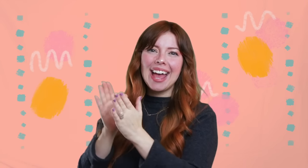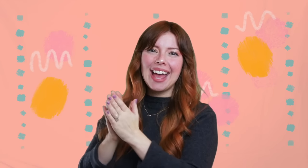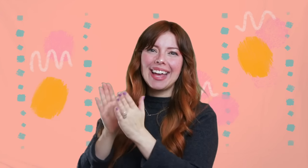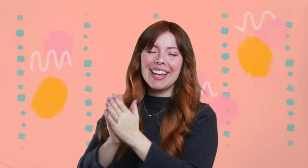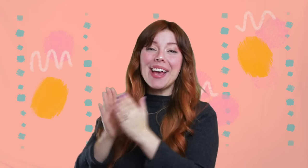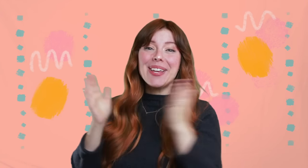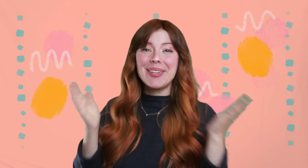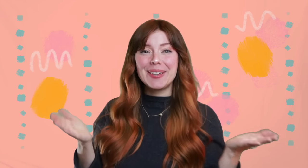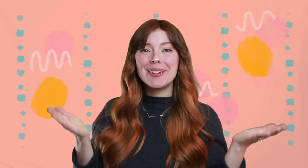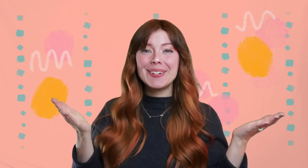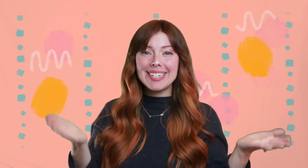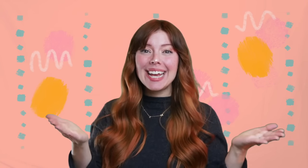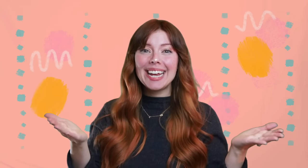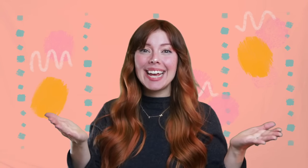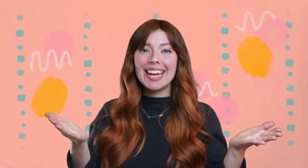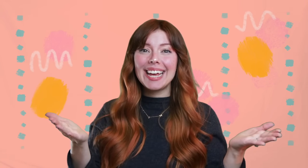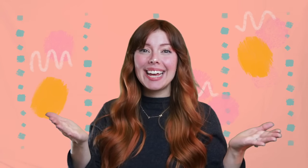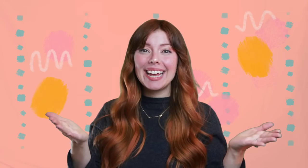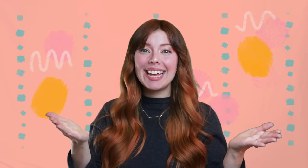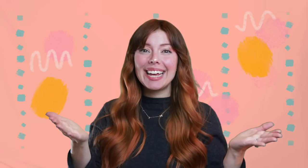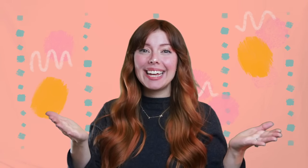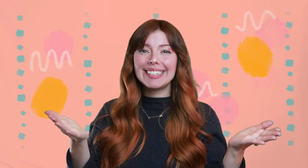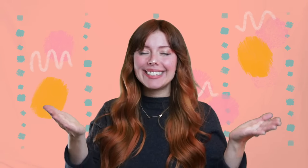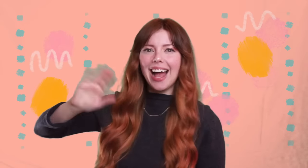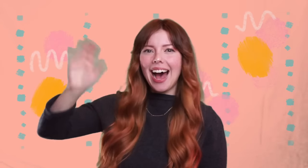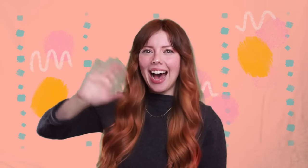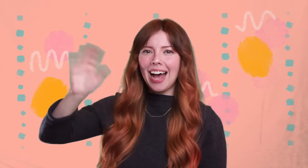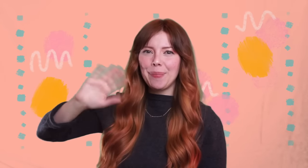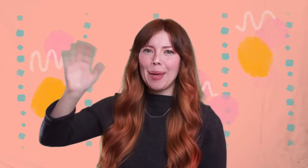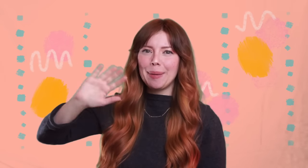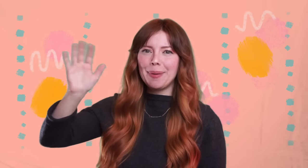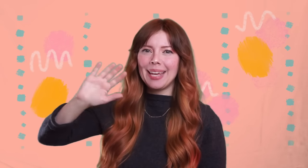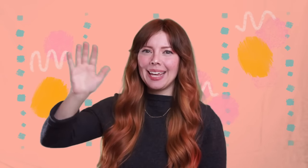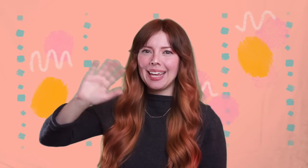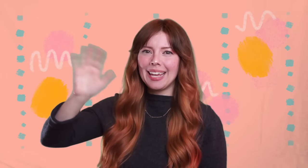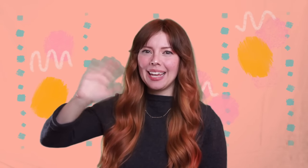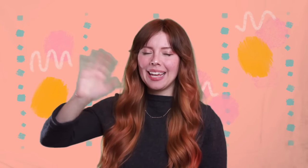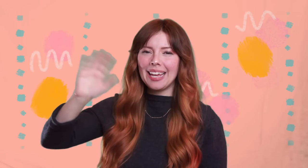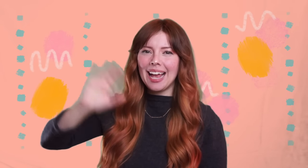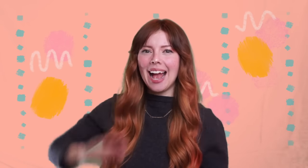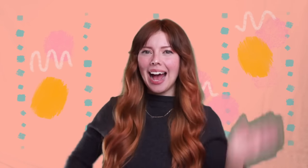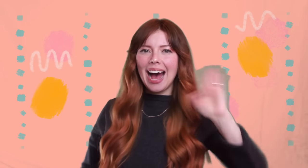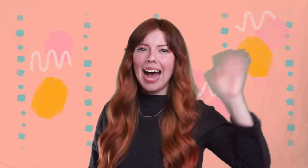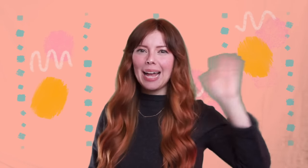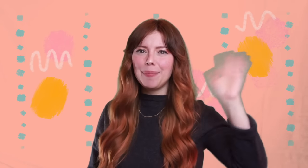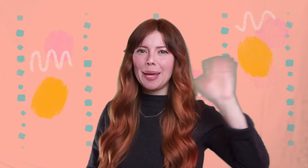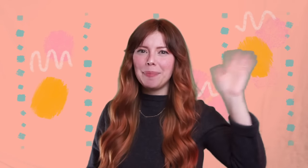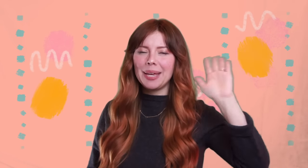Yay! You did it! Hi, Bibi! Hi, Bibi!